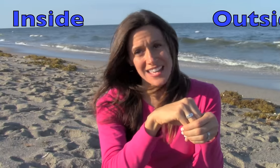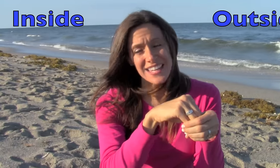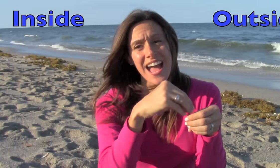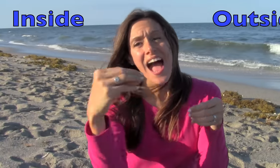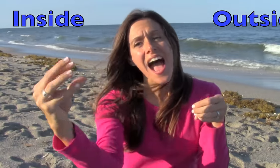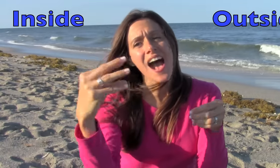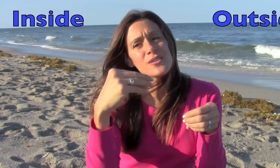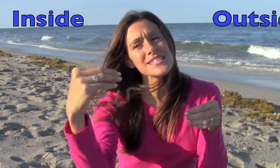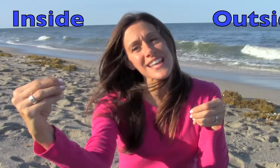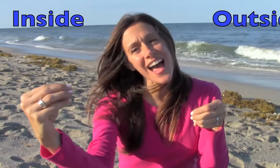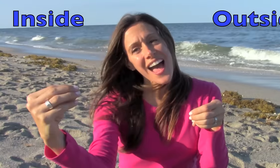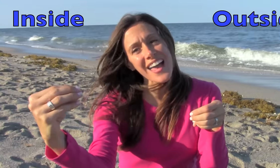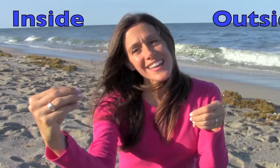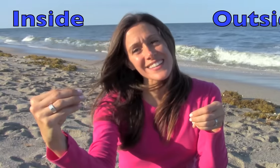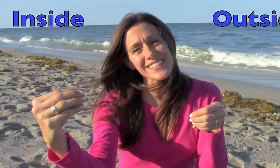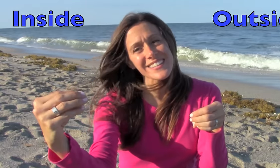Inside, outside.